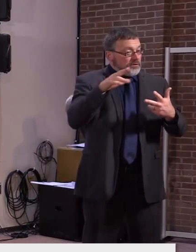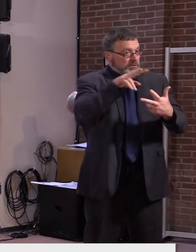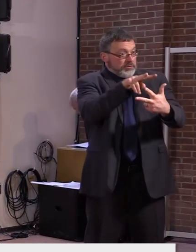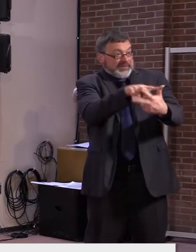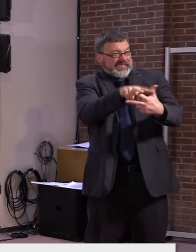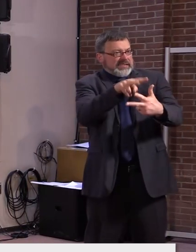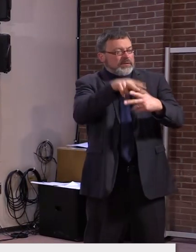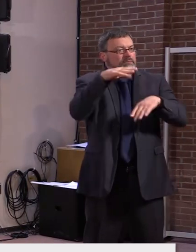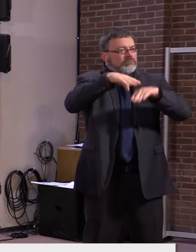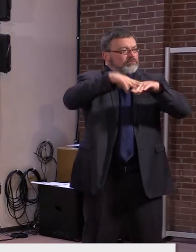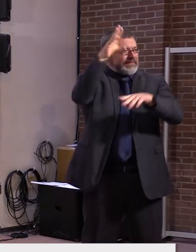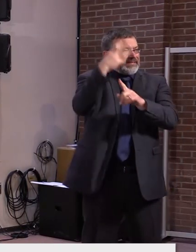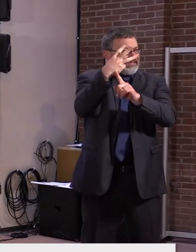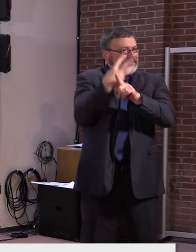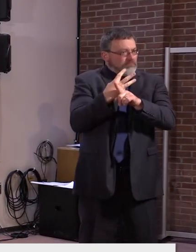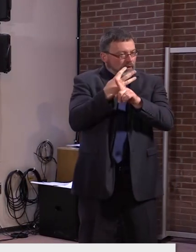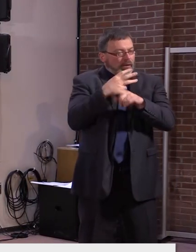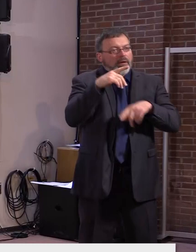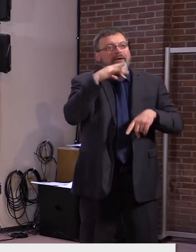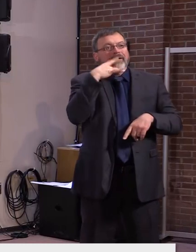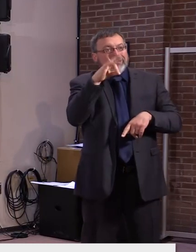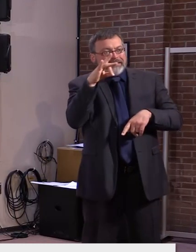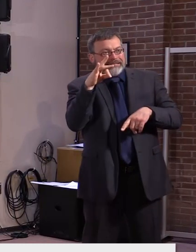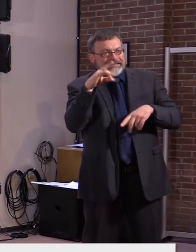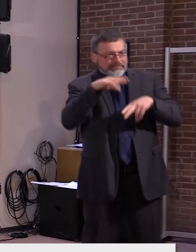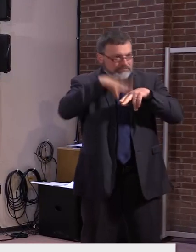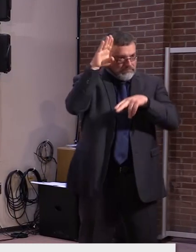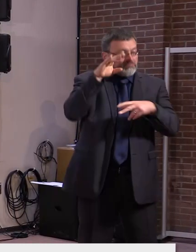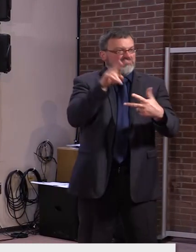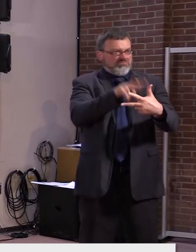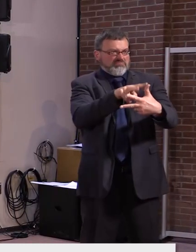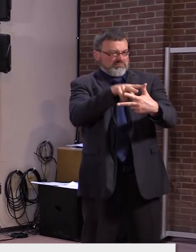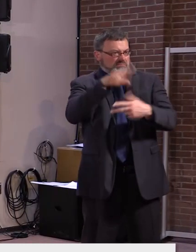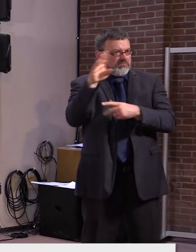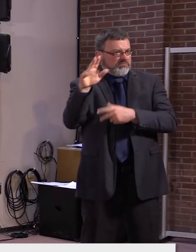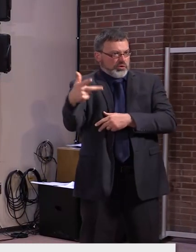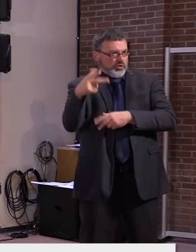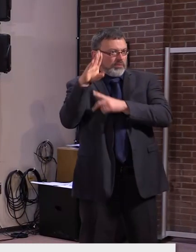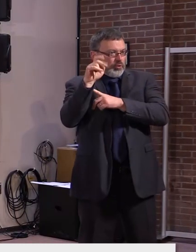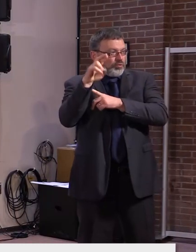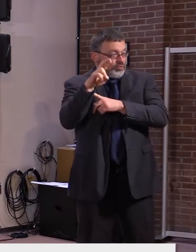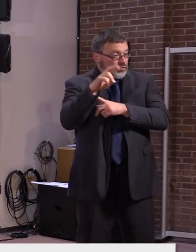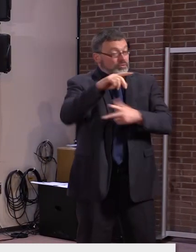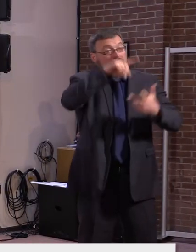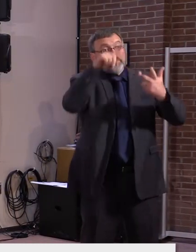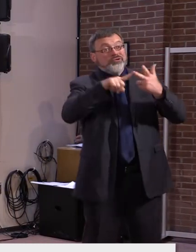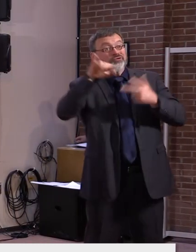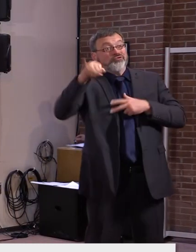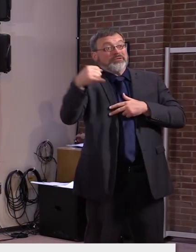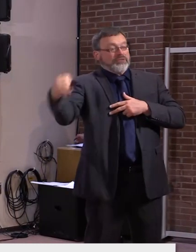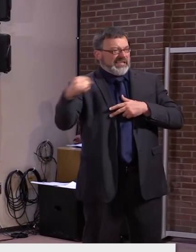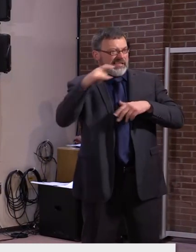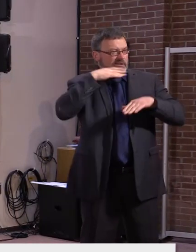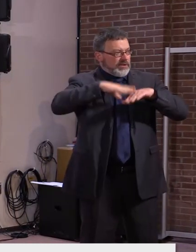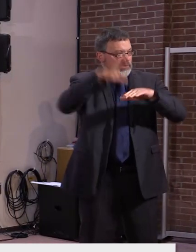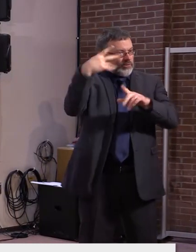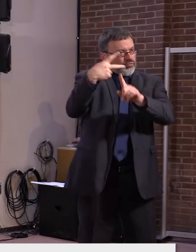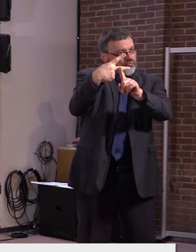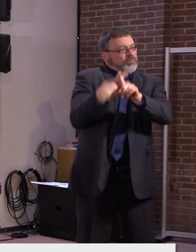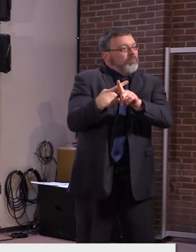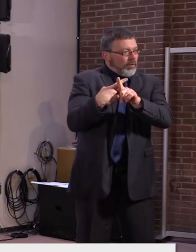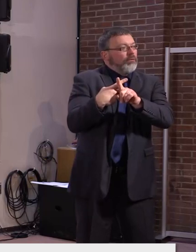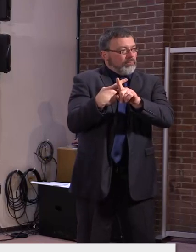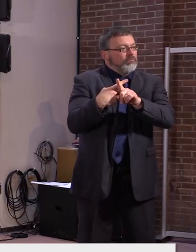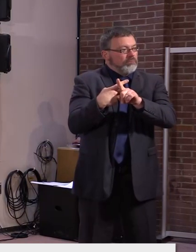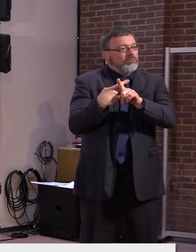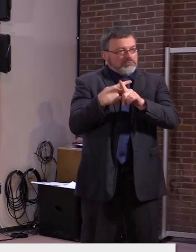booster. And if you got a J&J more than 2 months ago, you're now eligible as